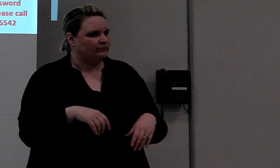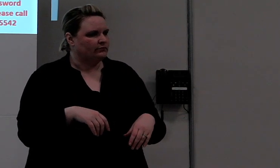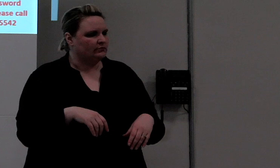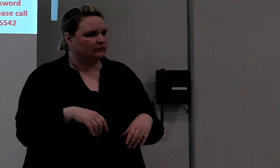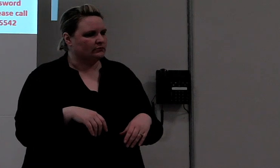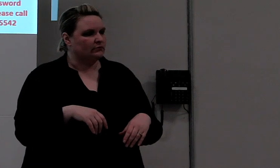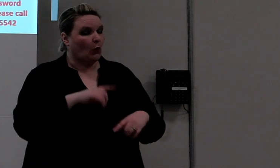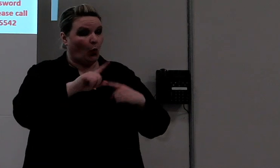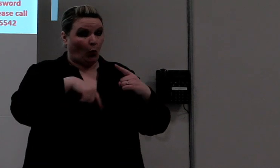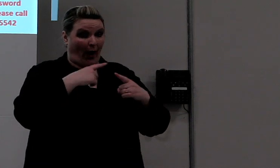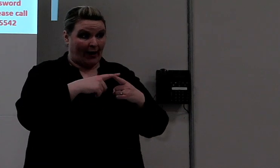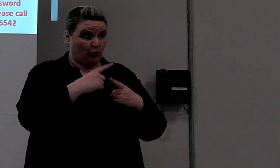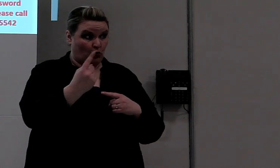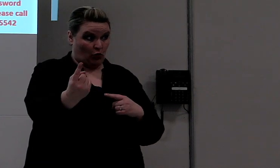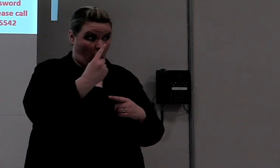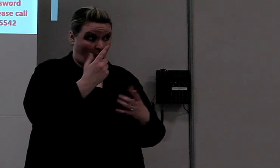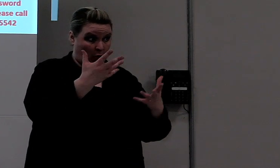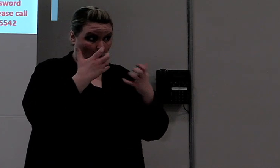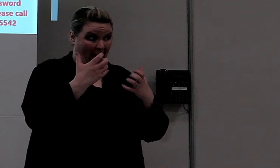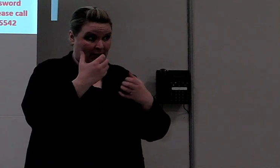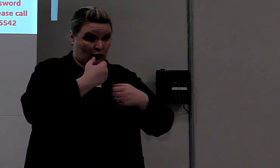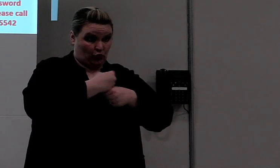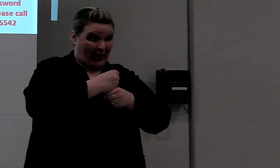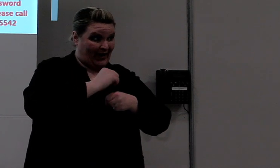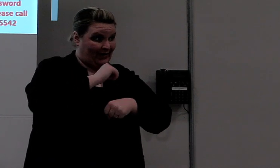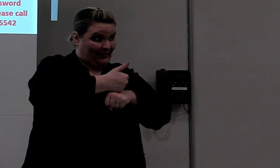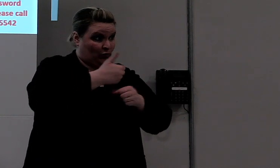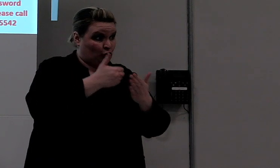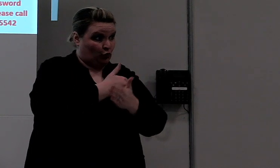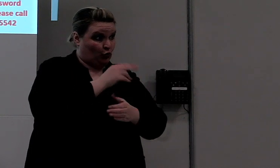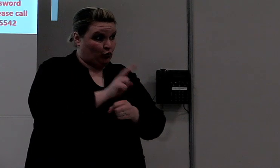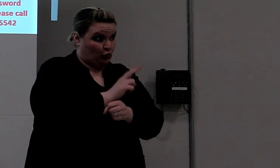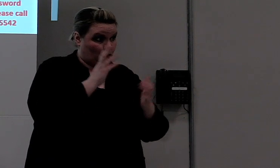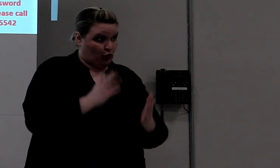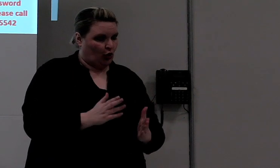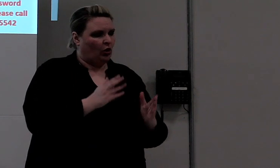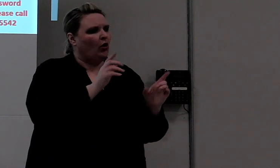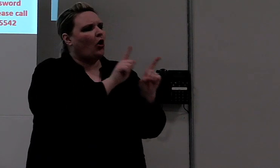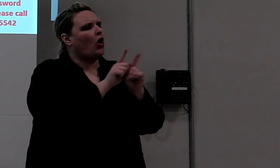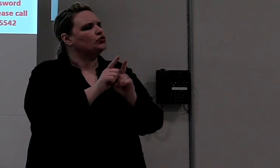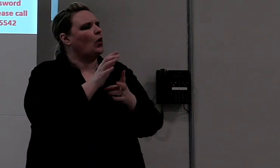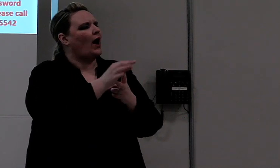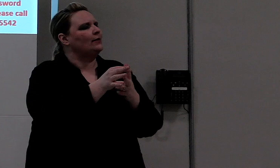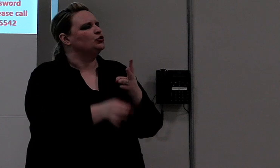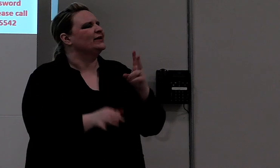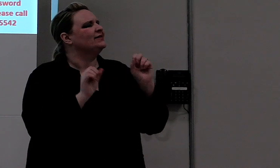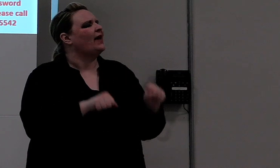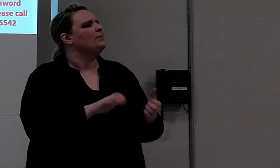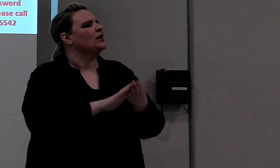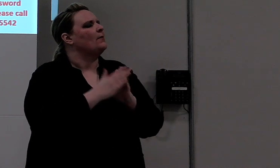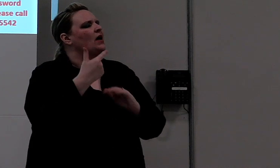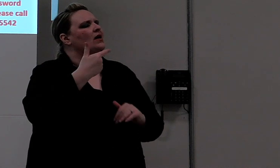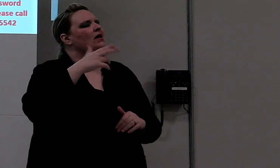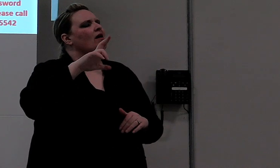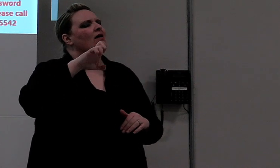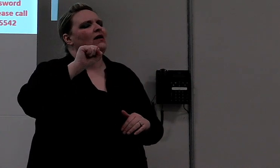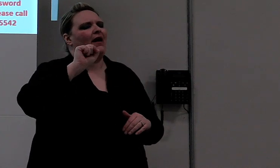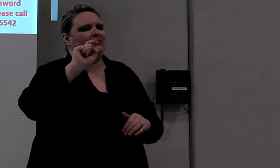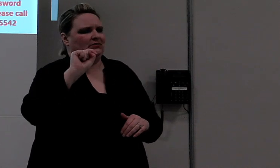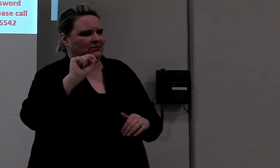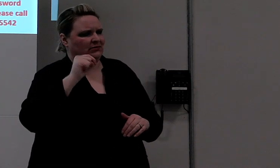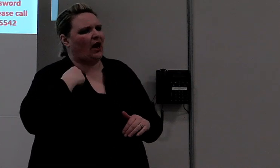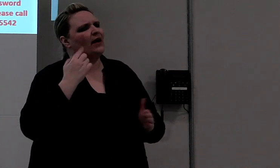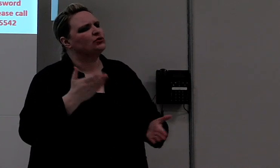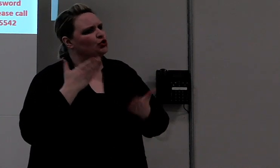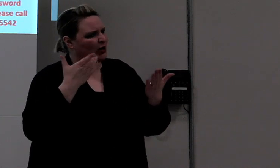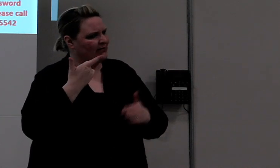So when you come in and you want to create a new user, there's also an option to file as a guest. I wouldn't suggest filing as a